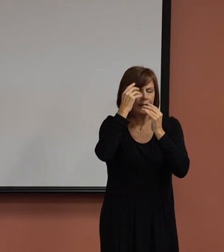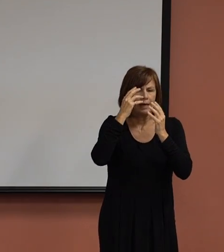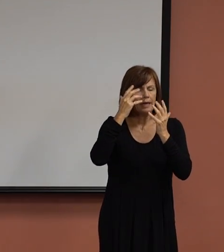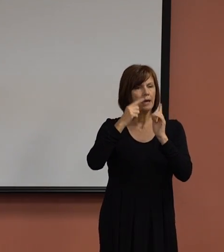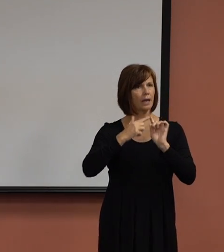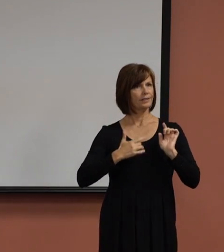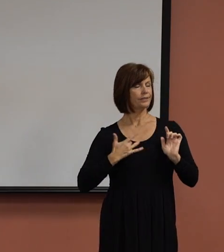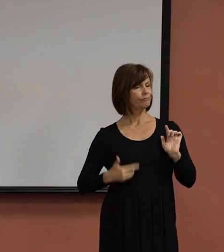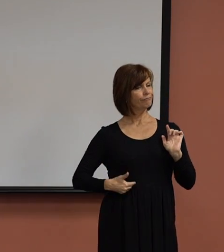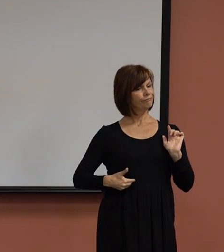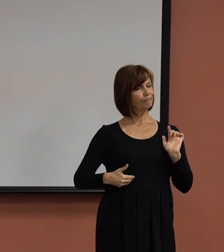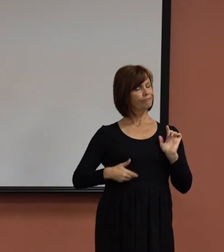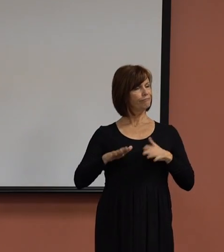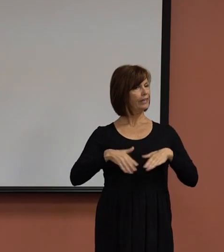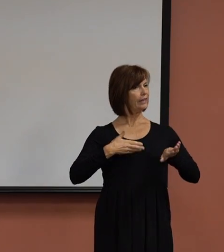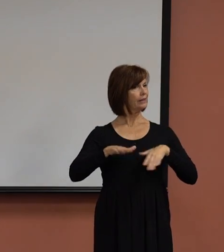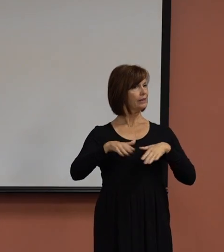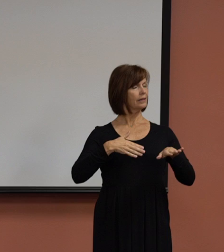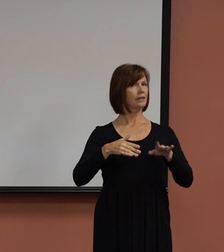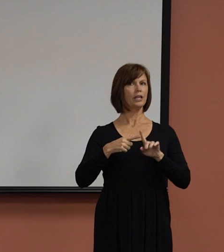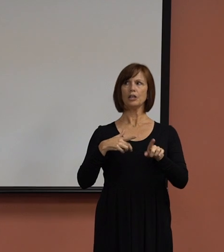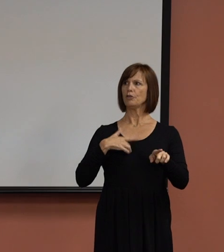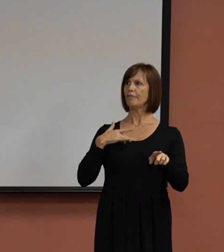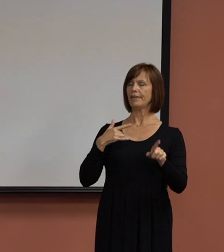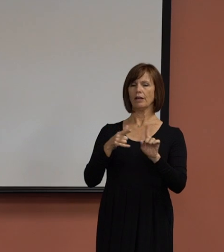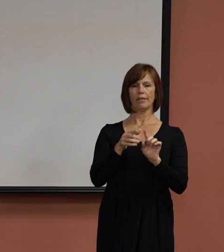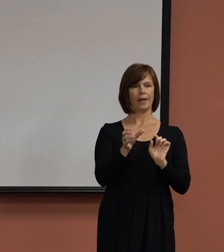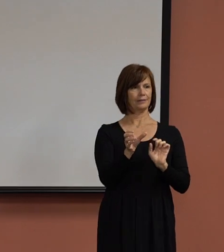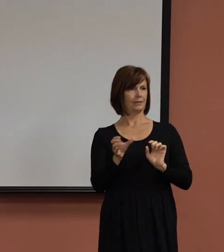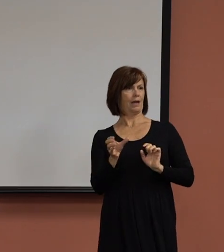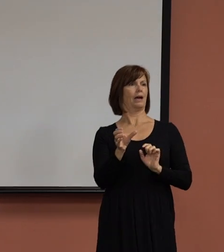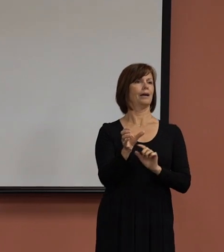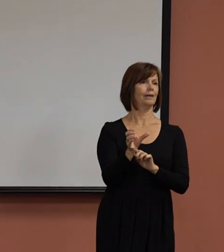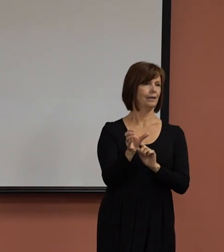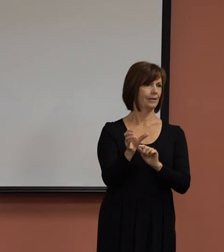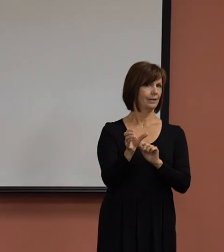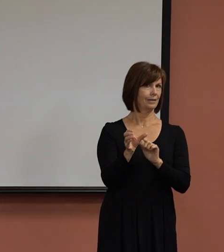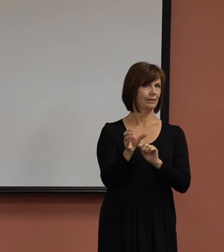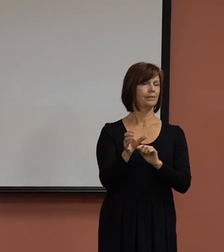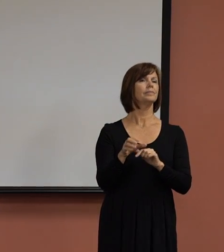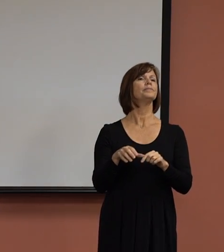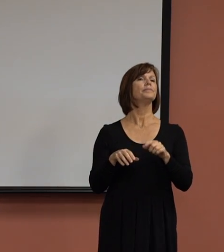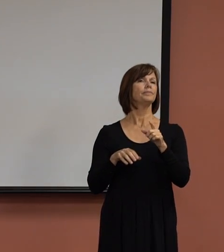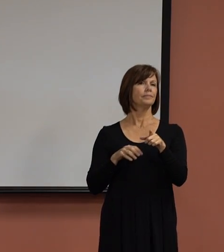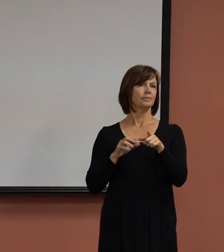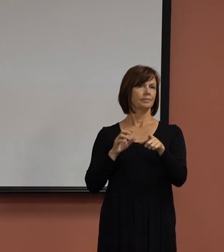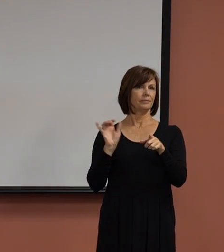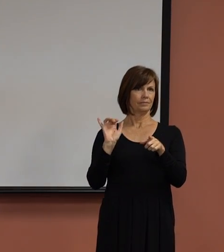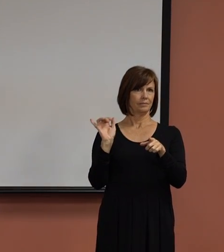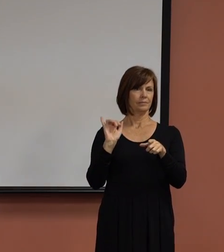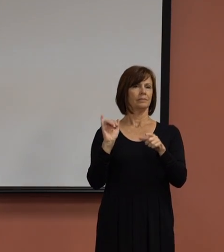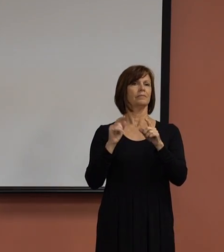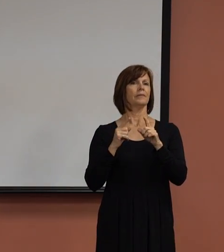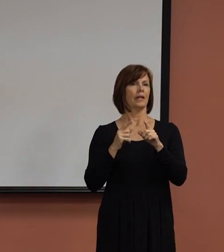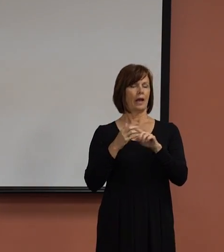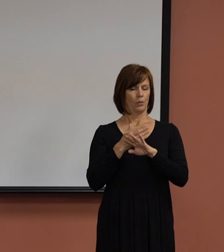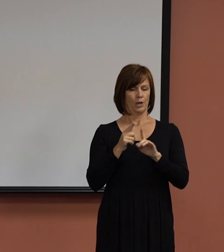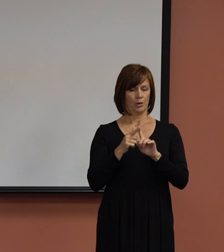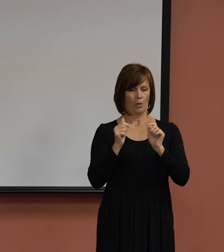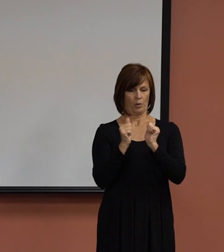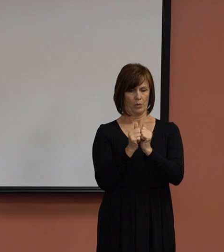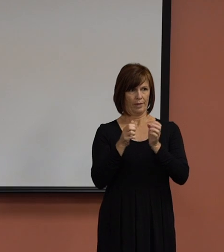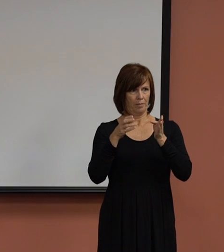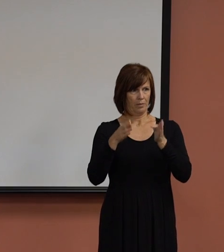go with the feel. You're feeling the tug. Yes. Kind of like I was feeling the tug. Yeah, there's always going to be, because you're in contact with that person, you have